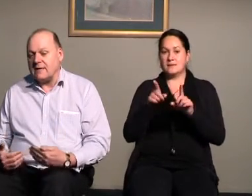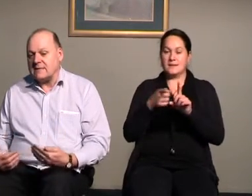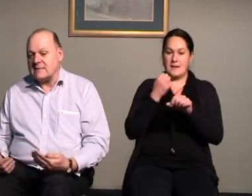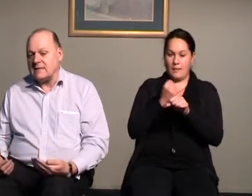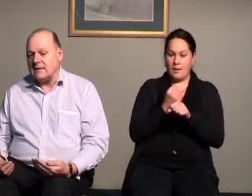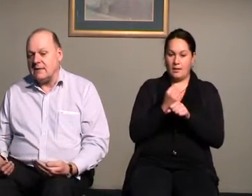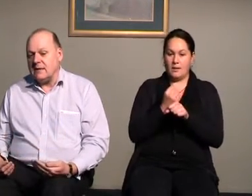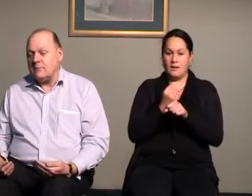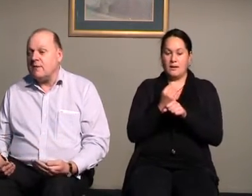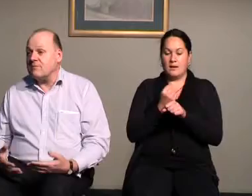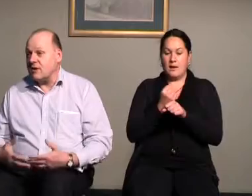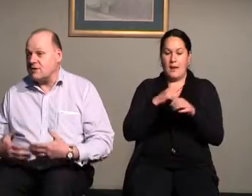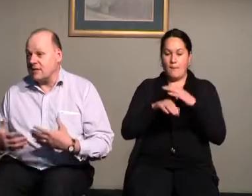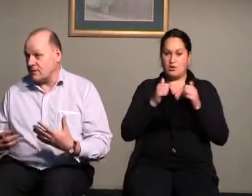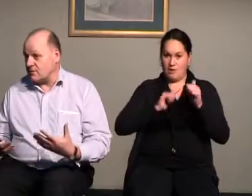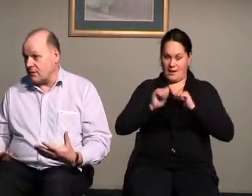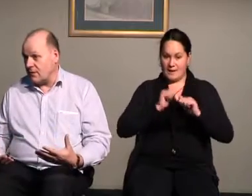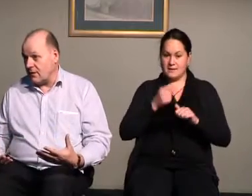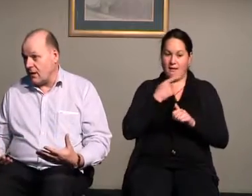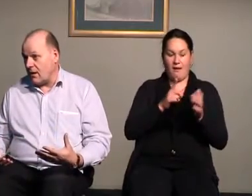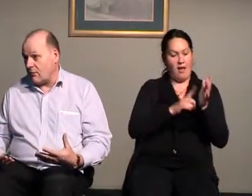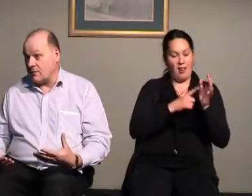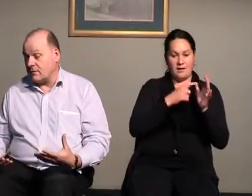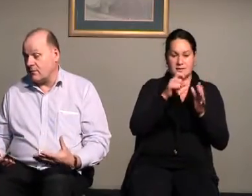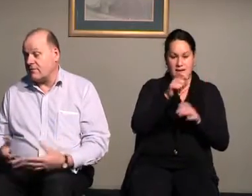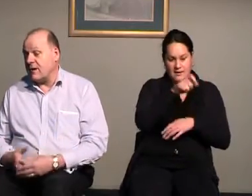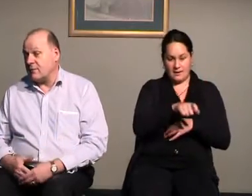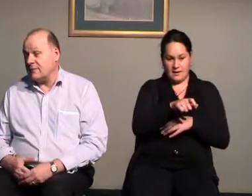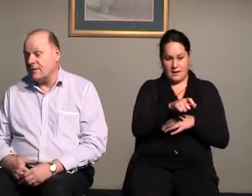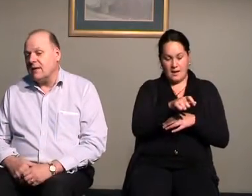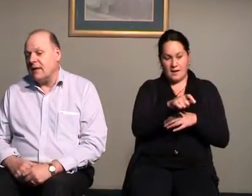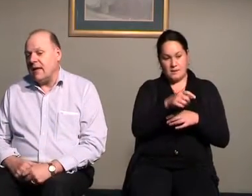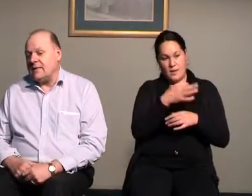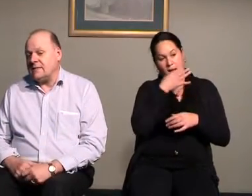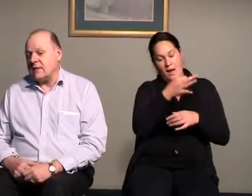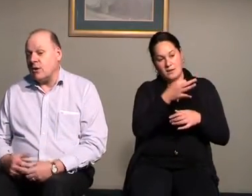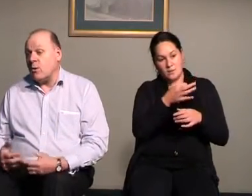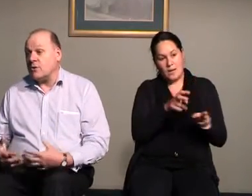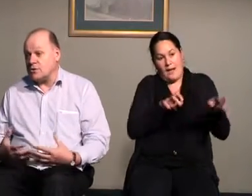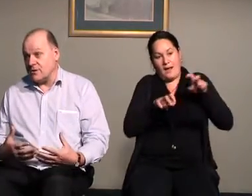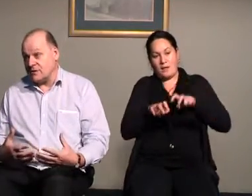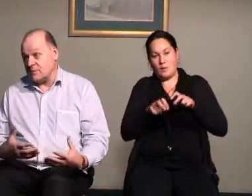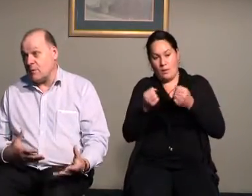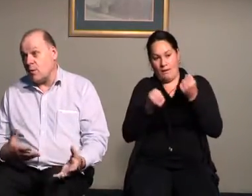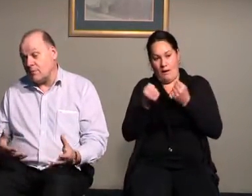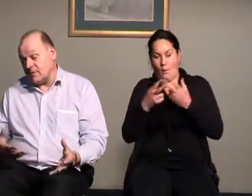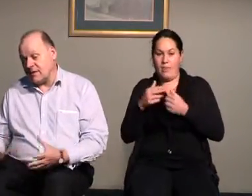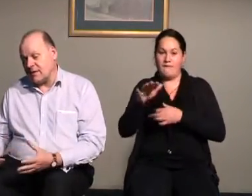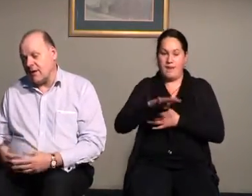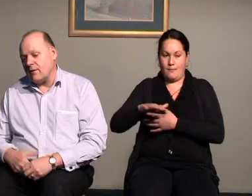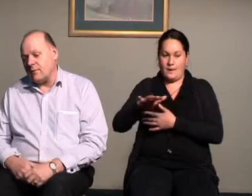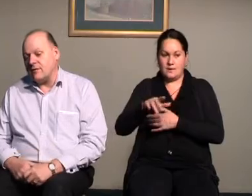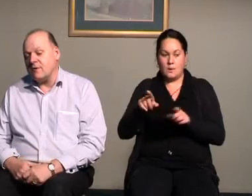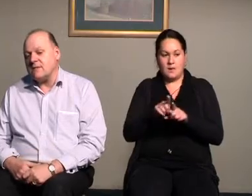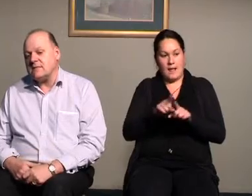about an LAC being invited to get into a car with a family and go on a journey. So it's been welcomed into